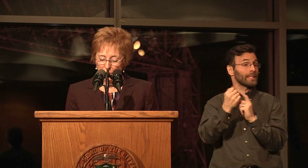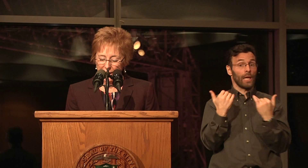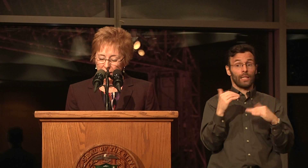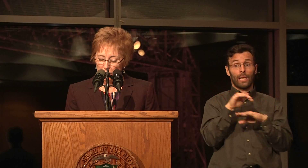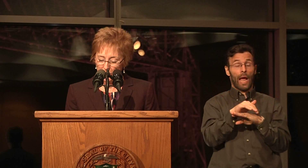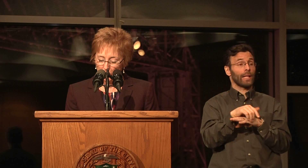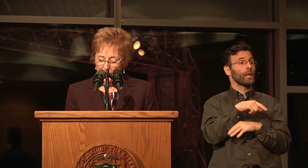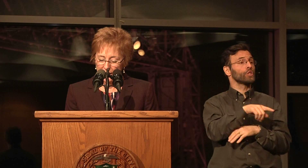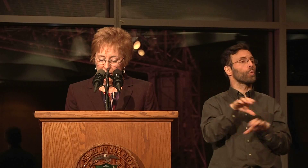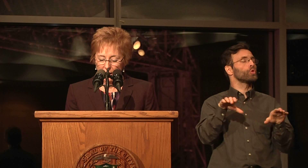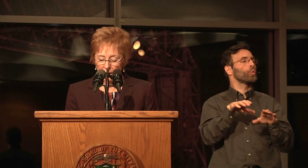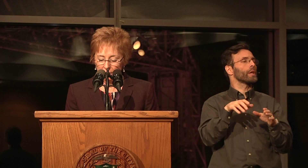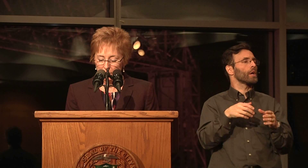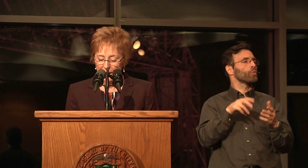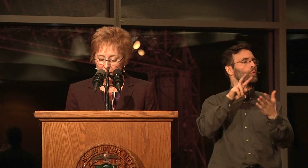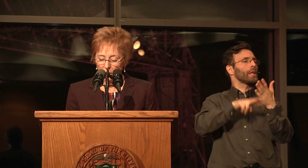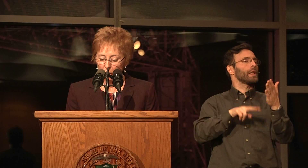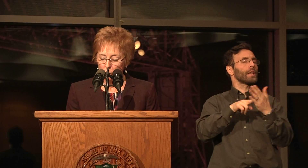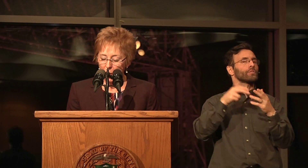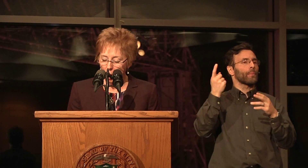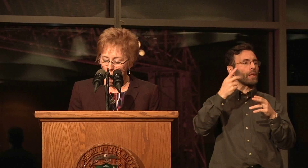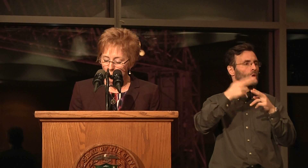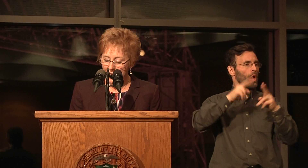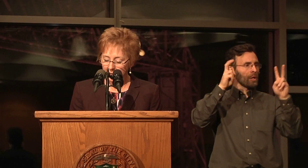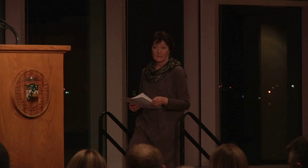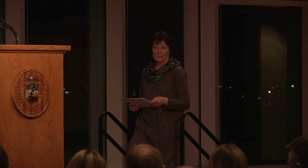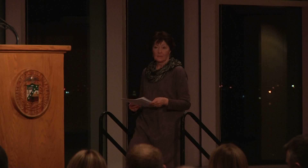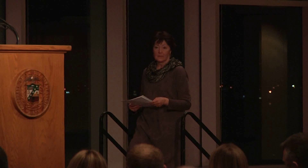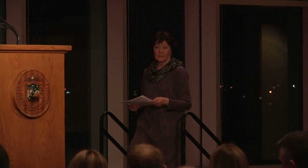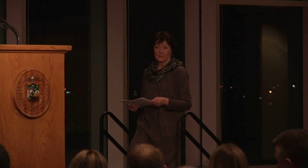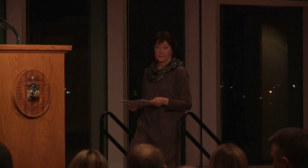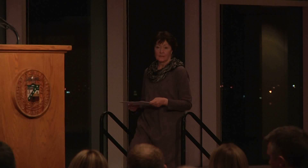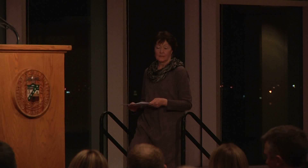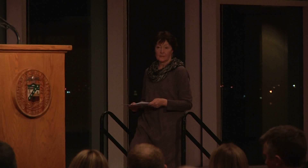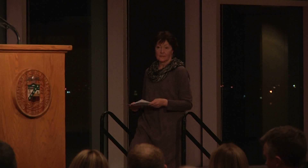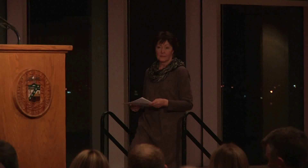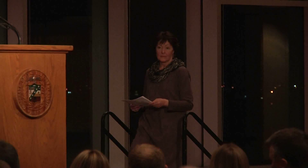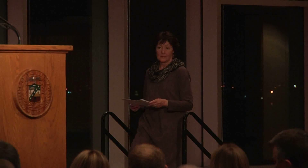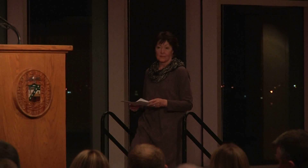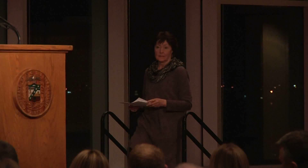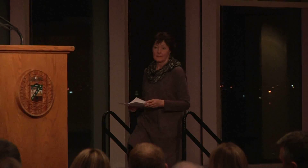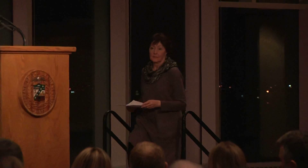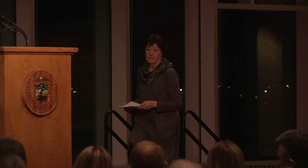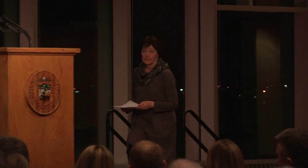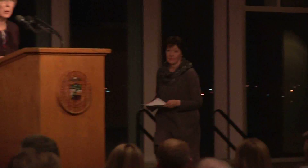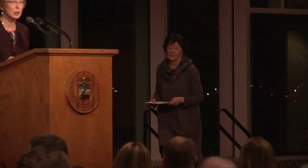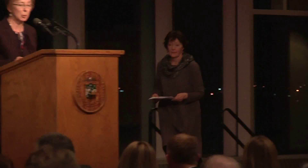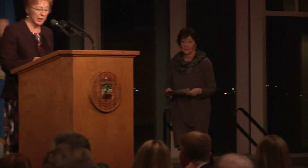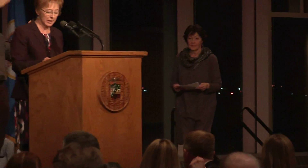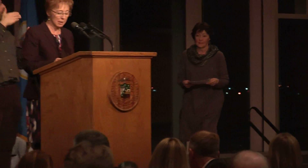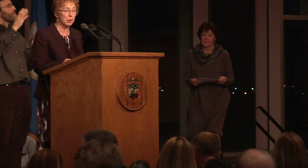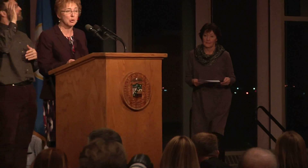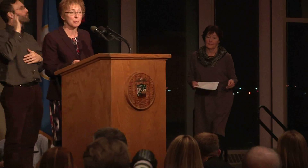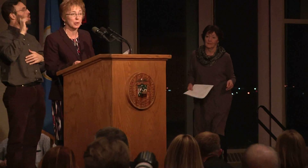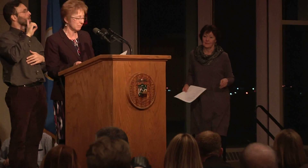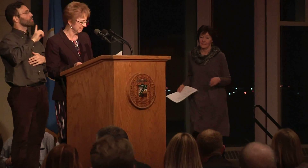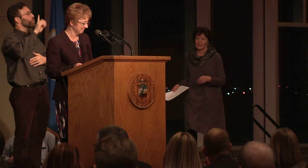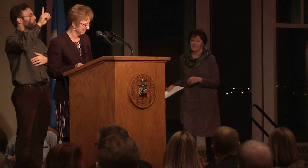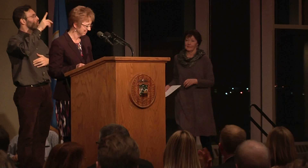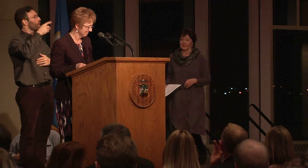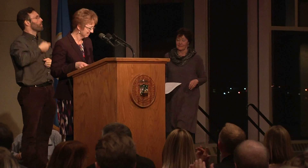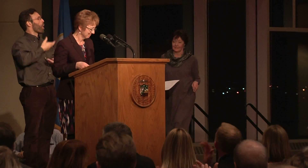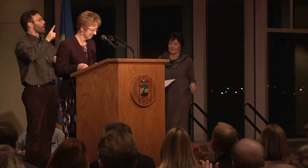she will be doing a reading of a piece called "We All Wake to the Same Sun." So please welcome former Duluth Poet Laureate Debra